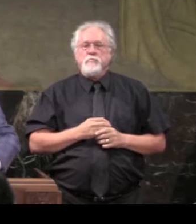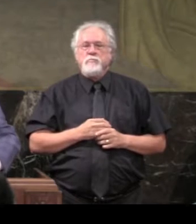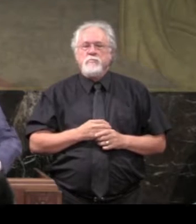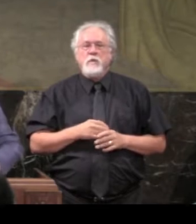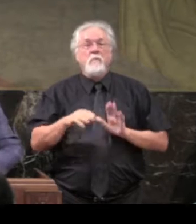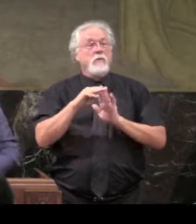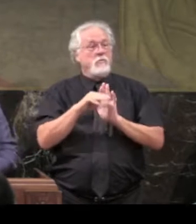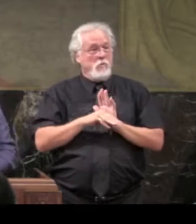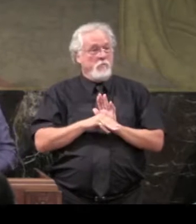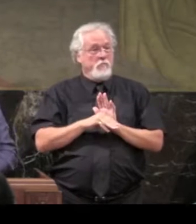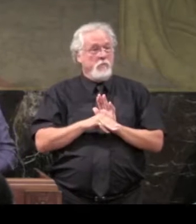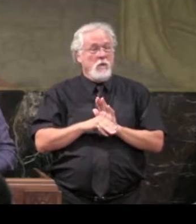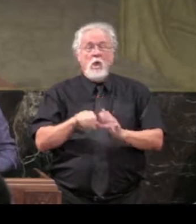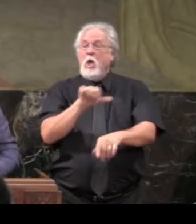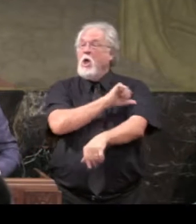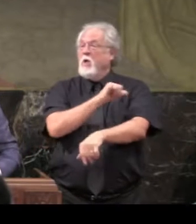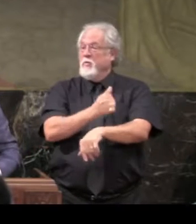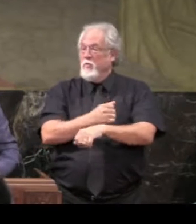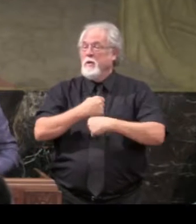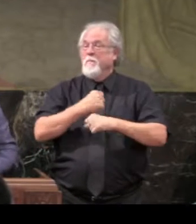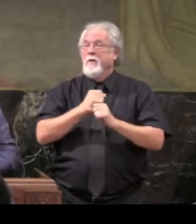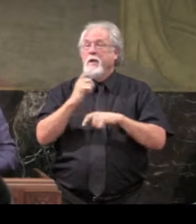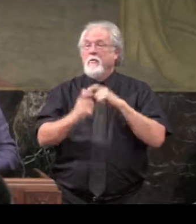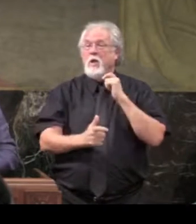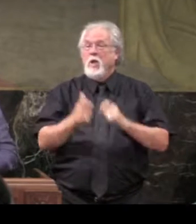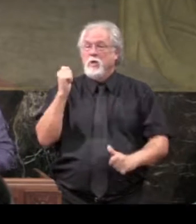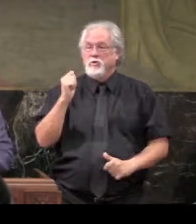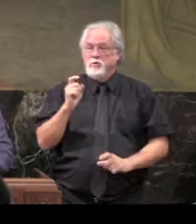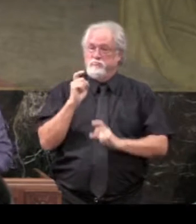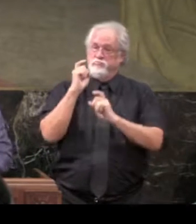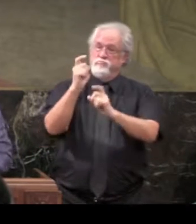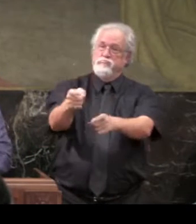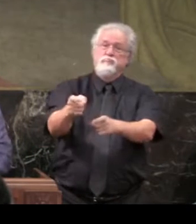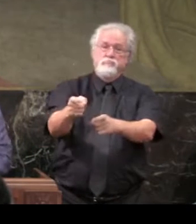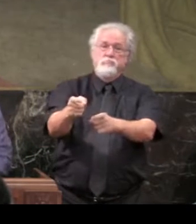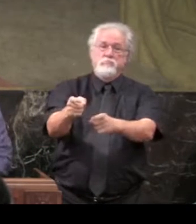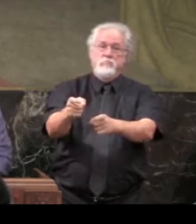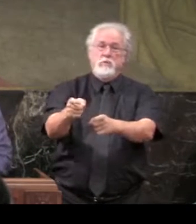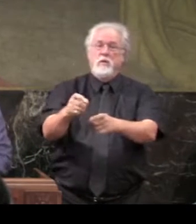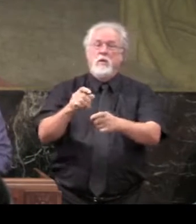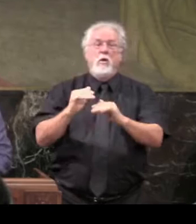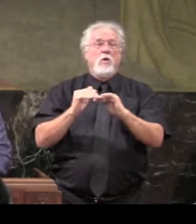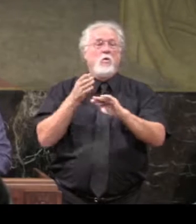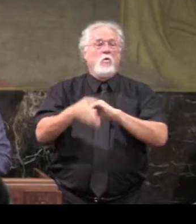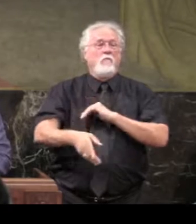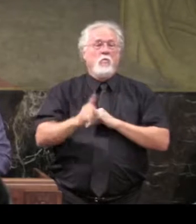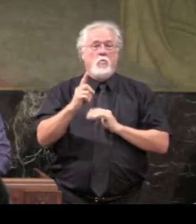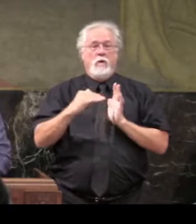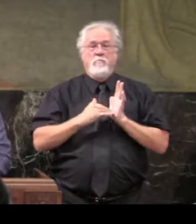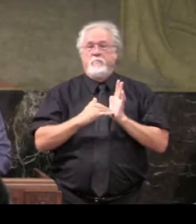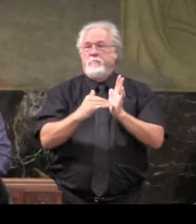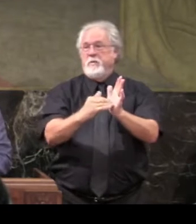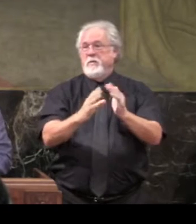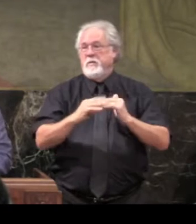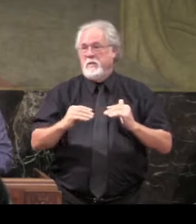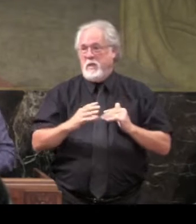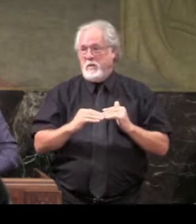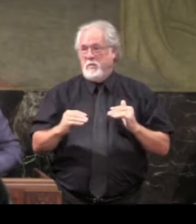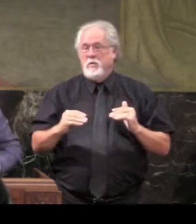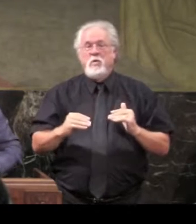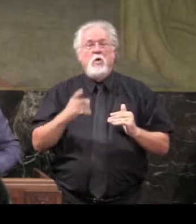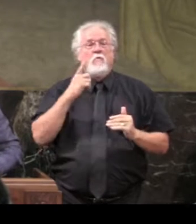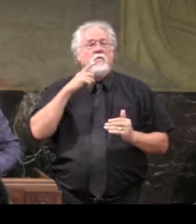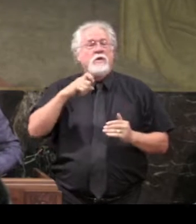In Monroe, the authority is making its largest single grant in excess of $1 million for